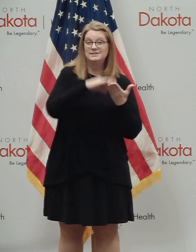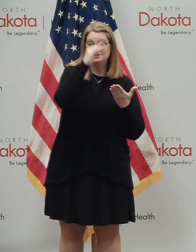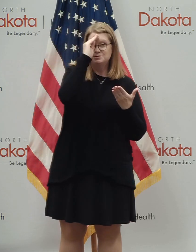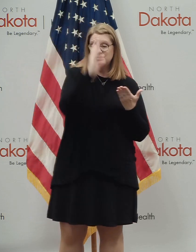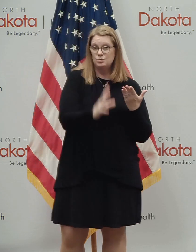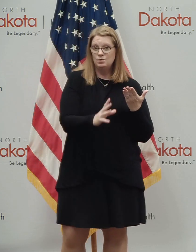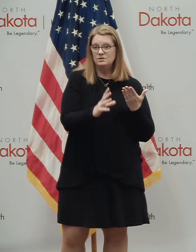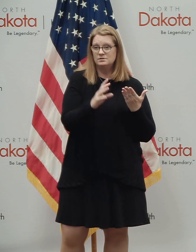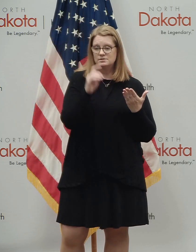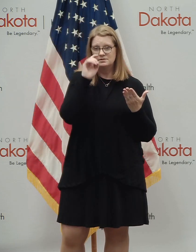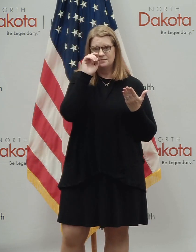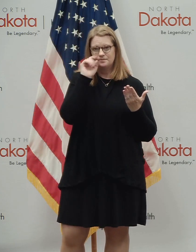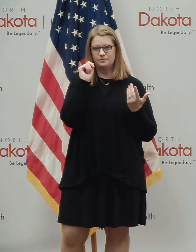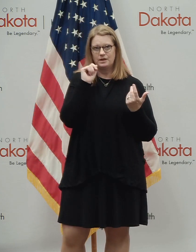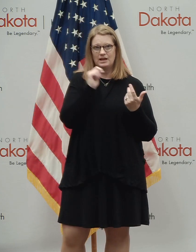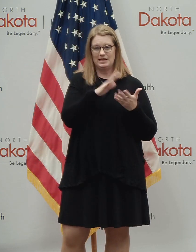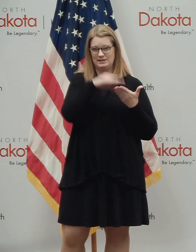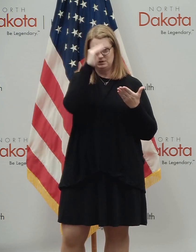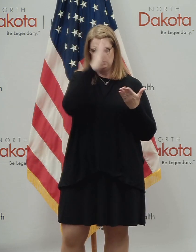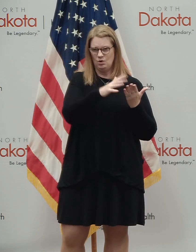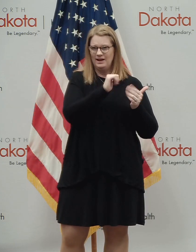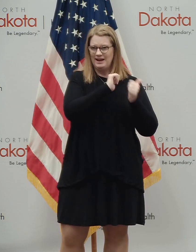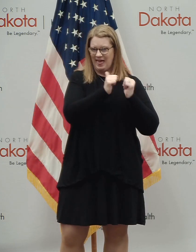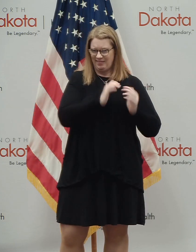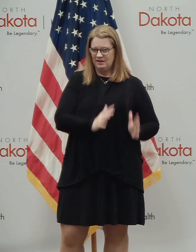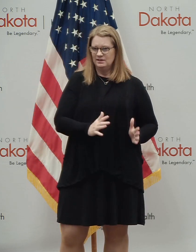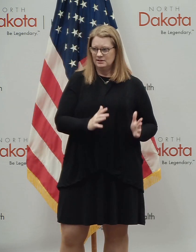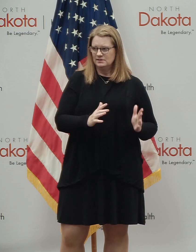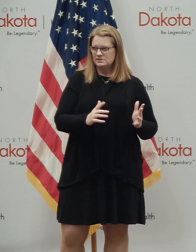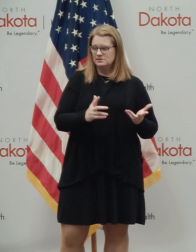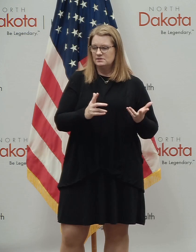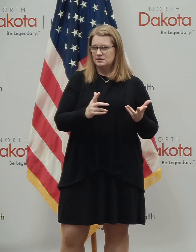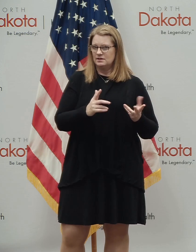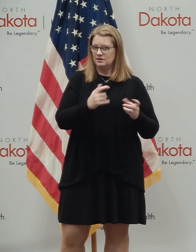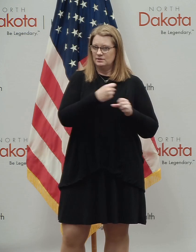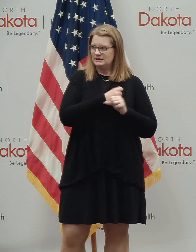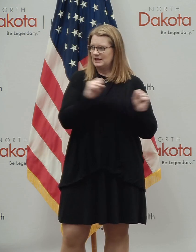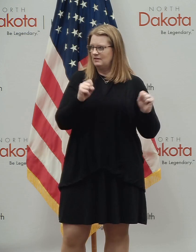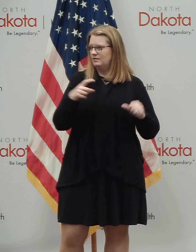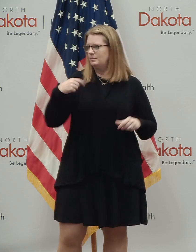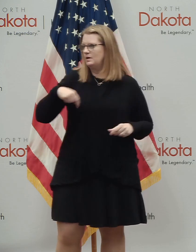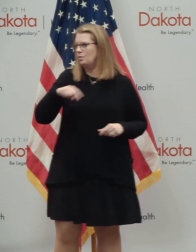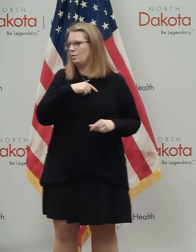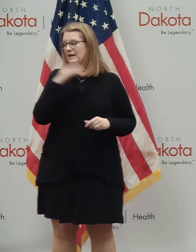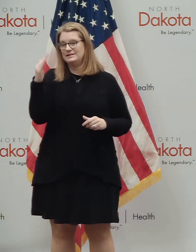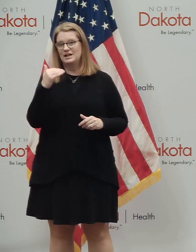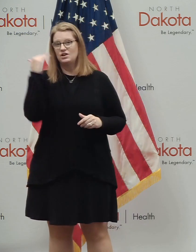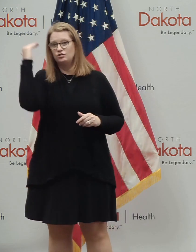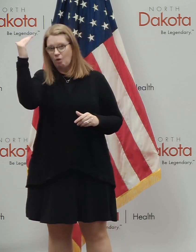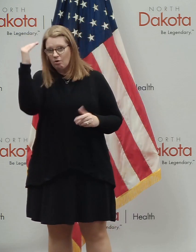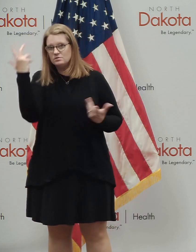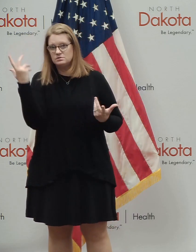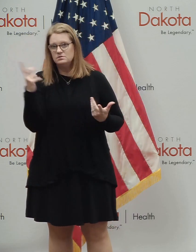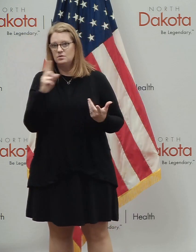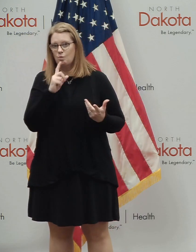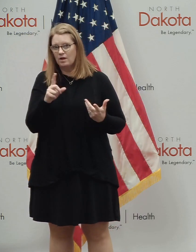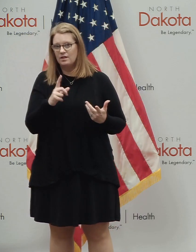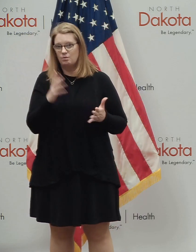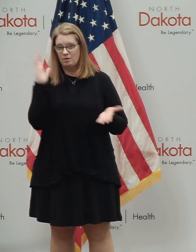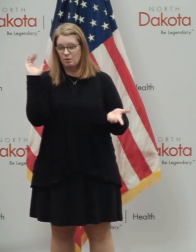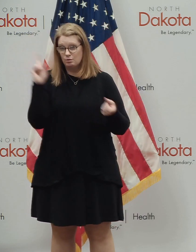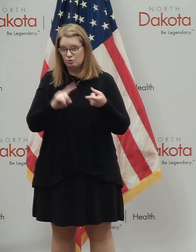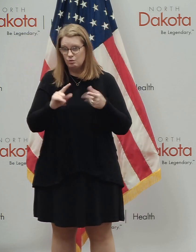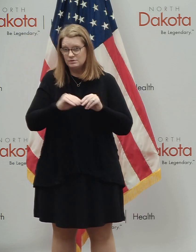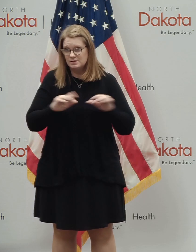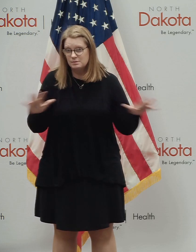students and student athletes doing what they love to do, but we as adults can make sure that we're taking the steps to help reduce the